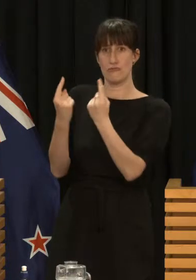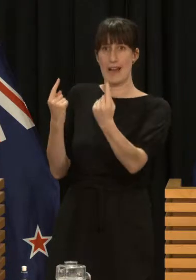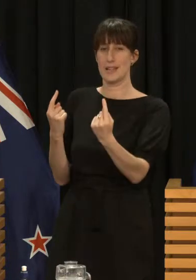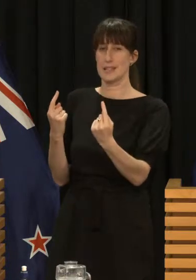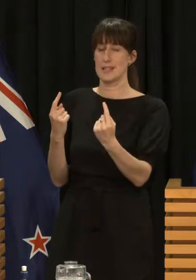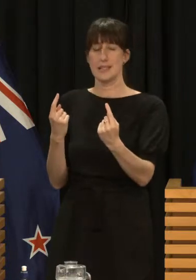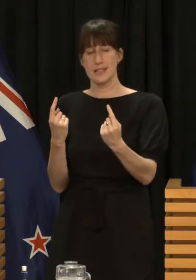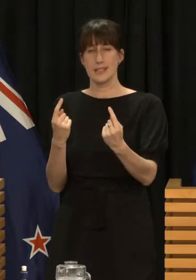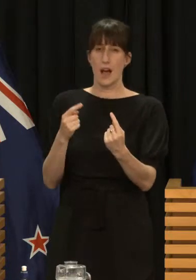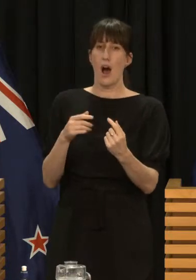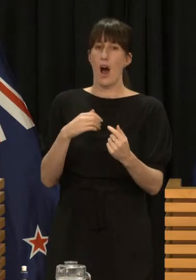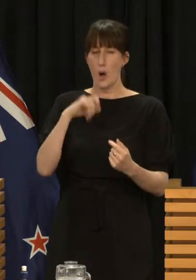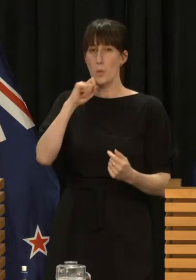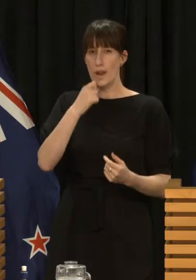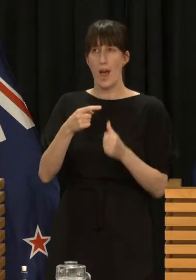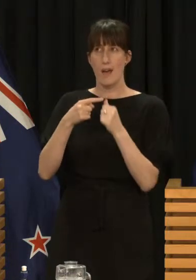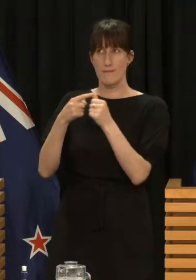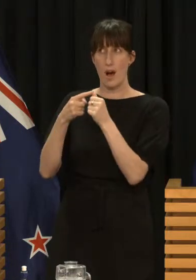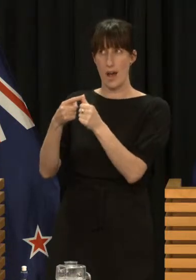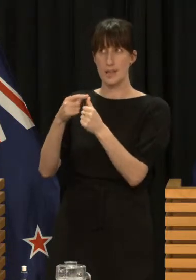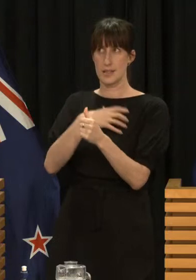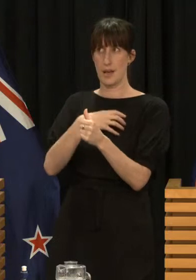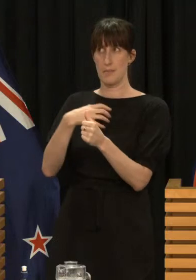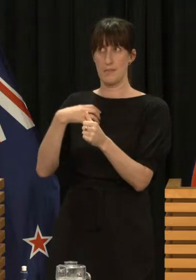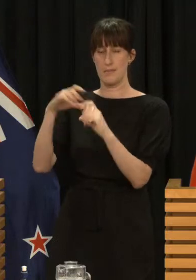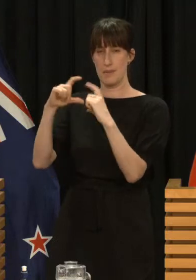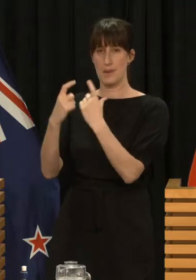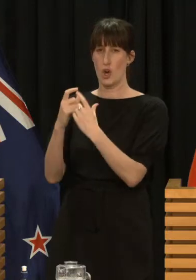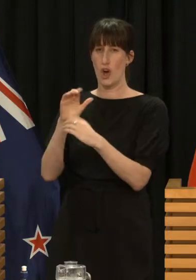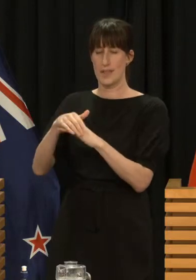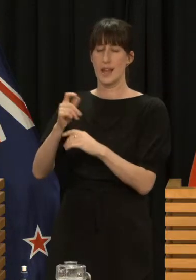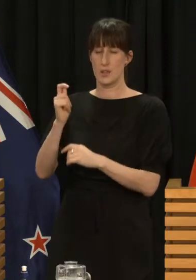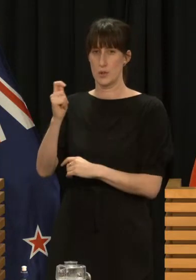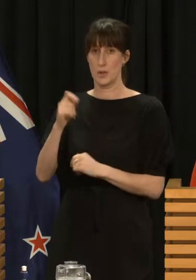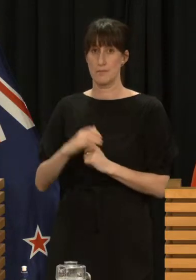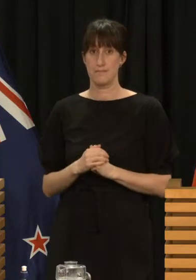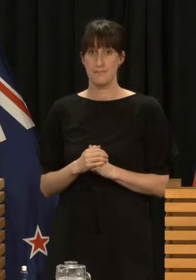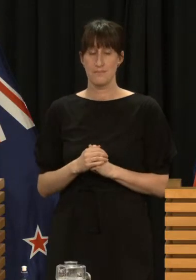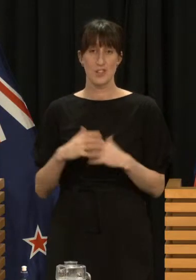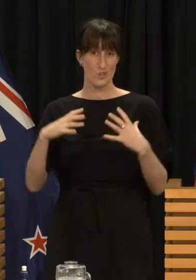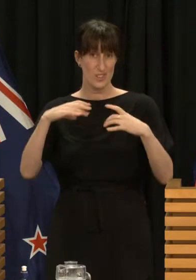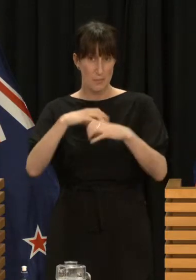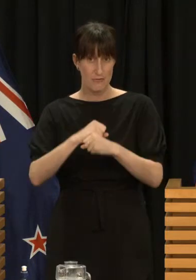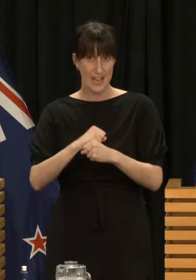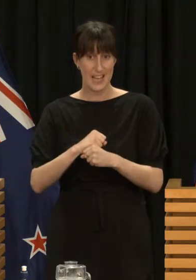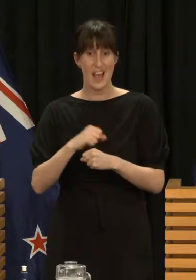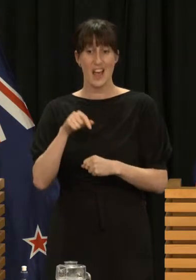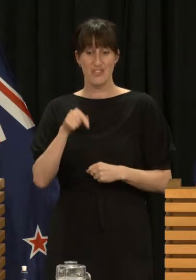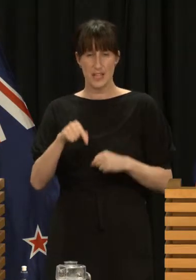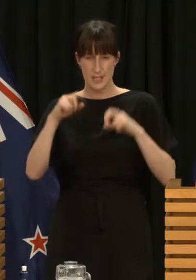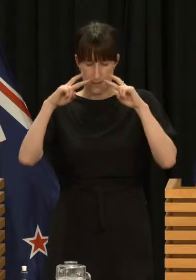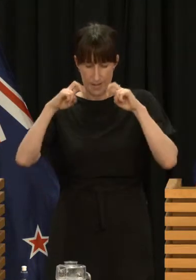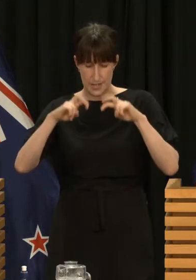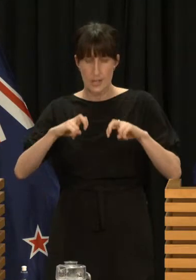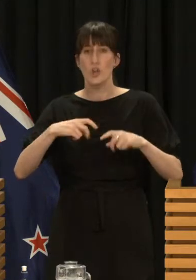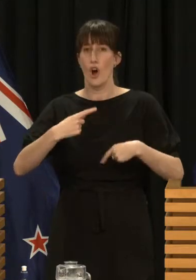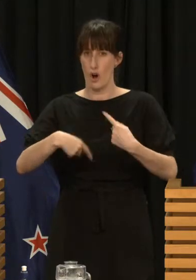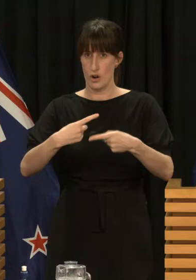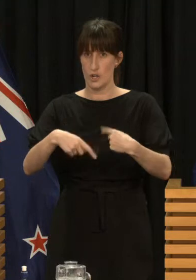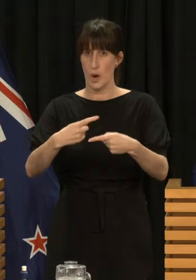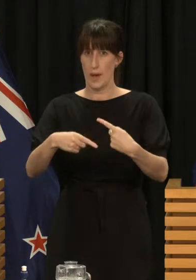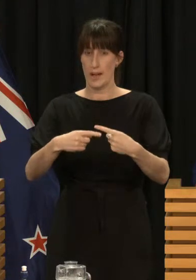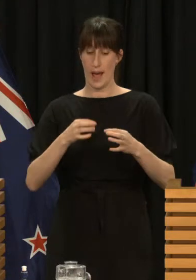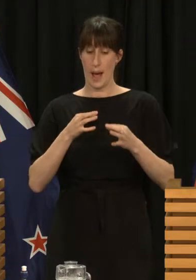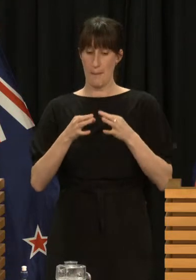due course. So in summary, our response to this latest case is ongoing. Our plan is rolling out, and that